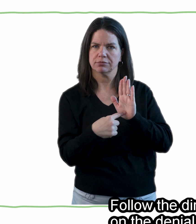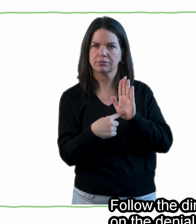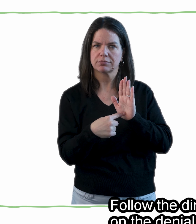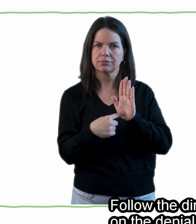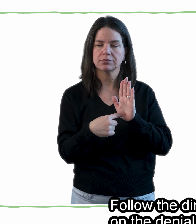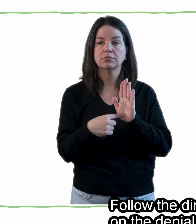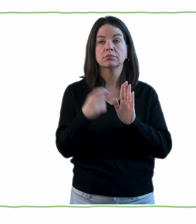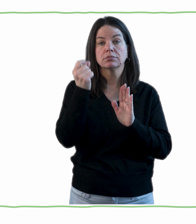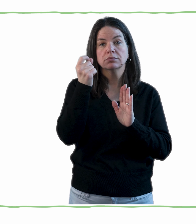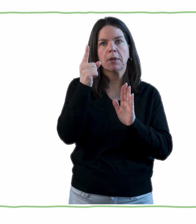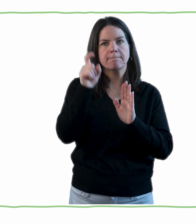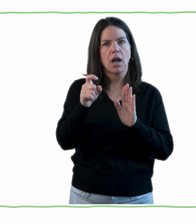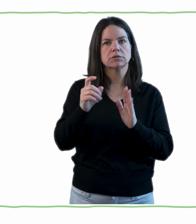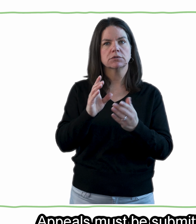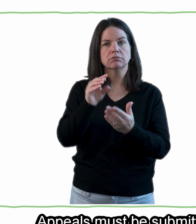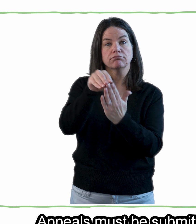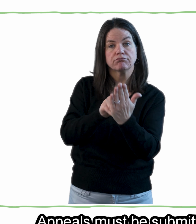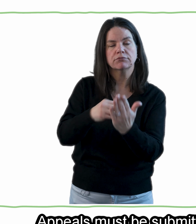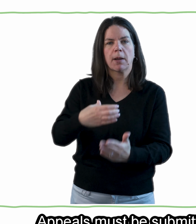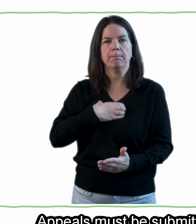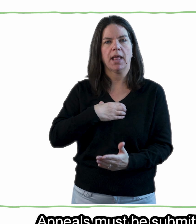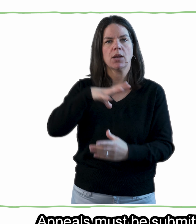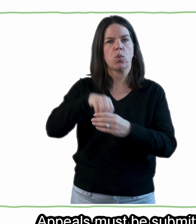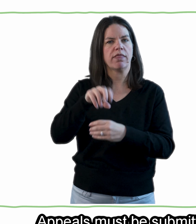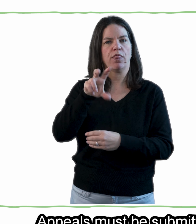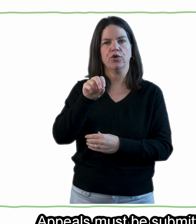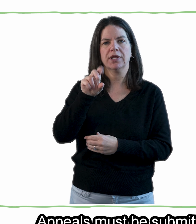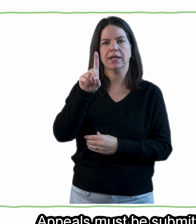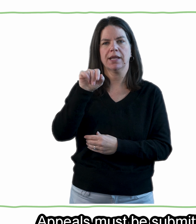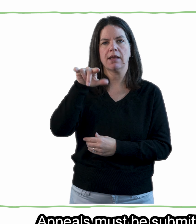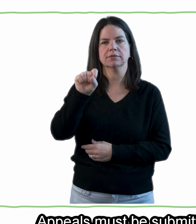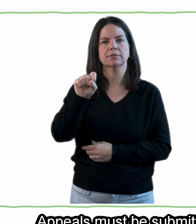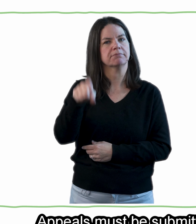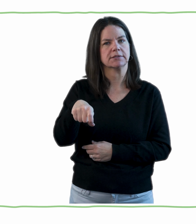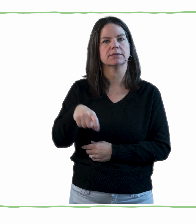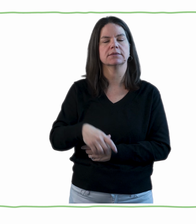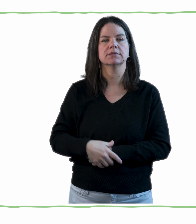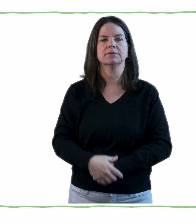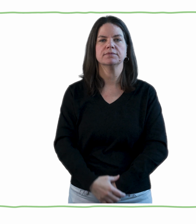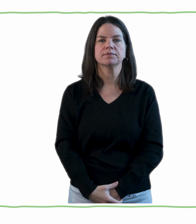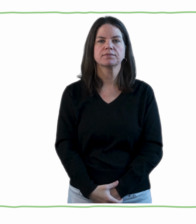denial letter. Appeals must be submitted within 30 days.